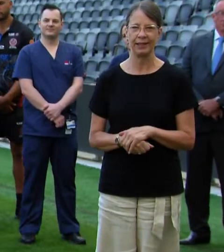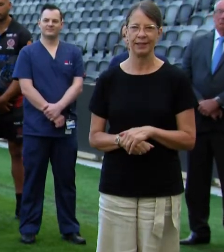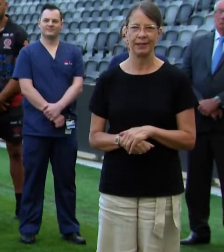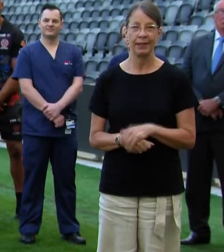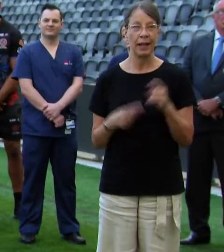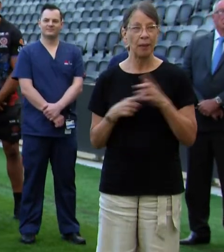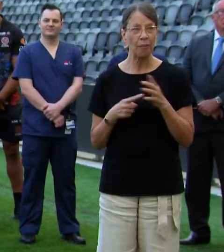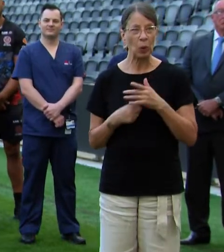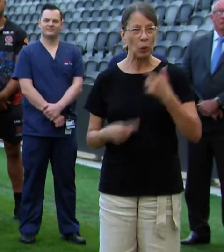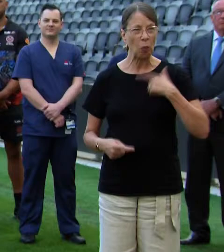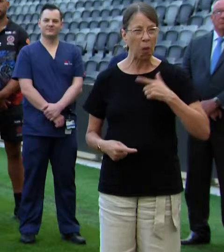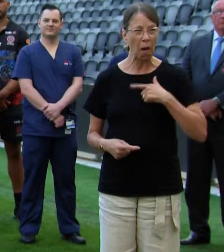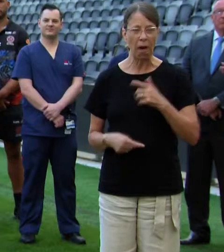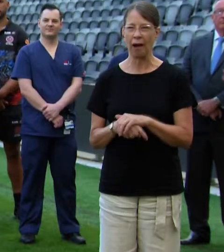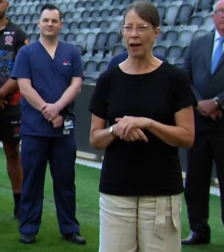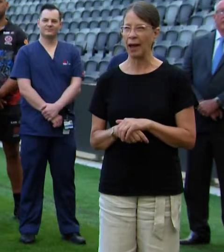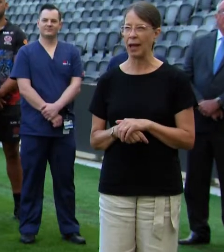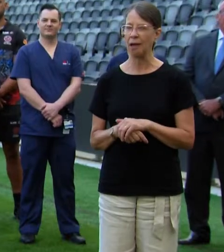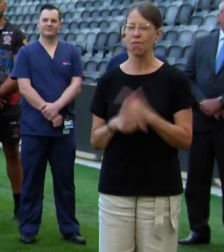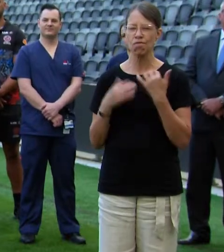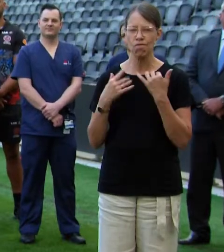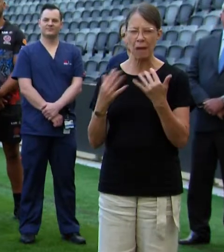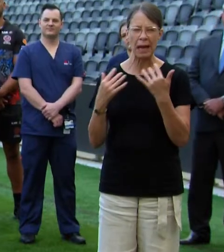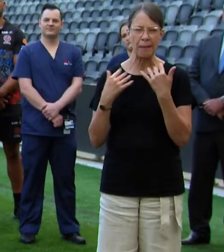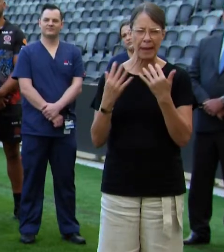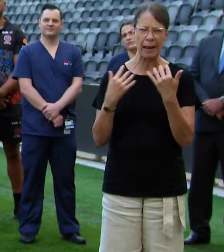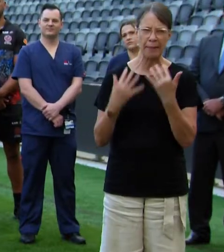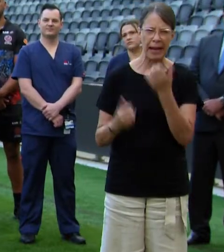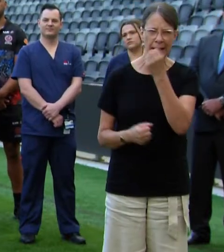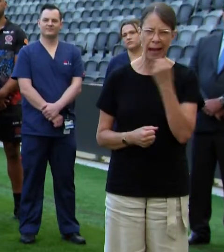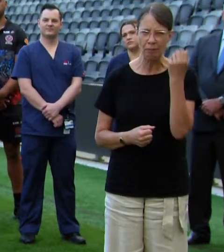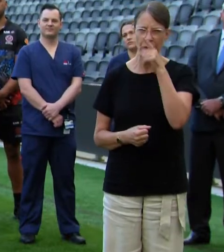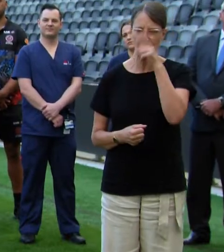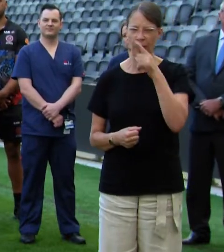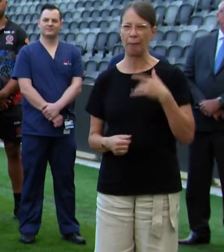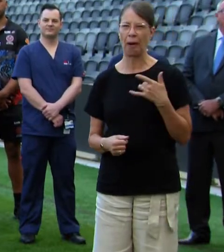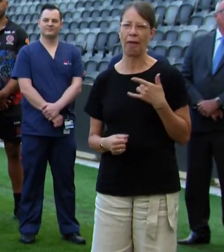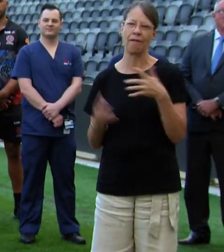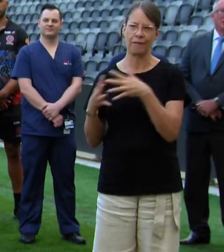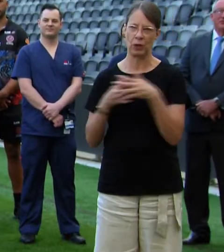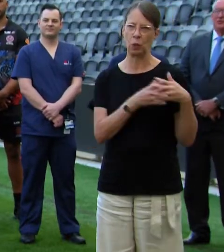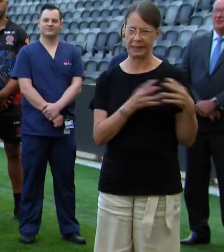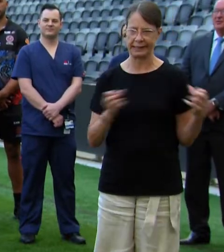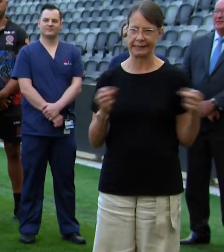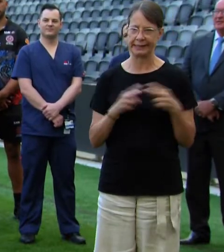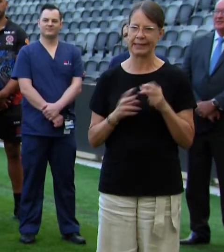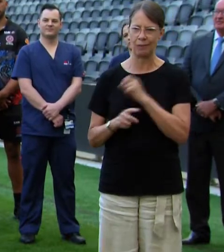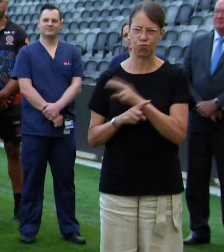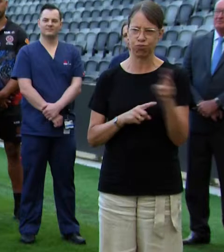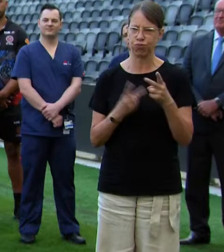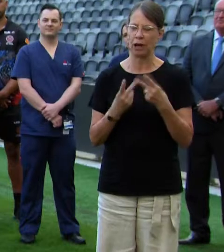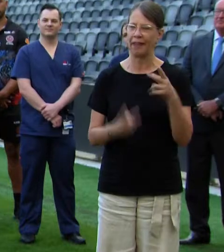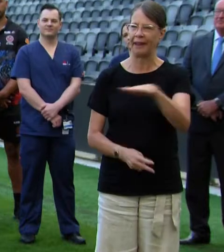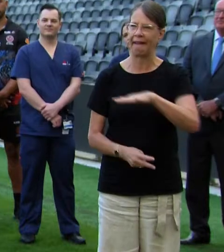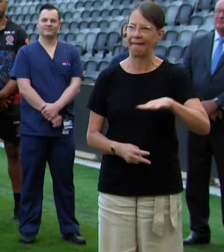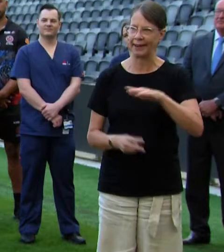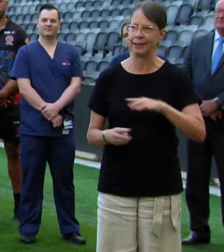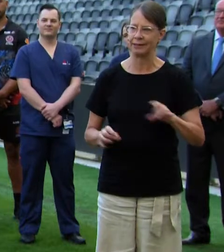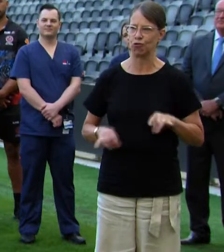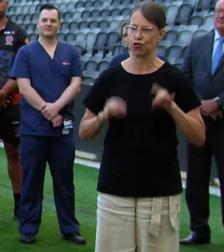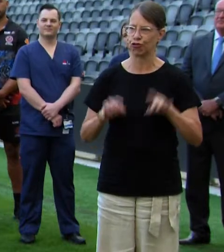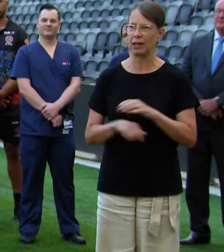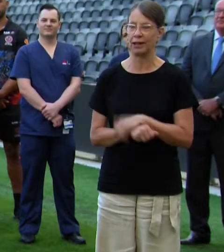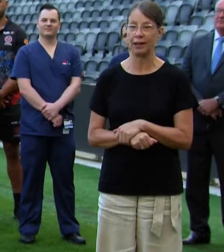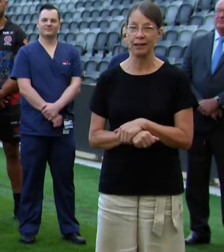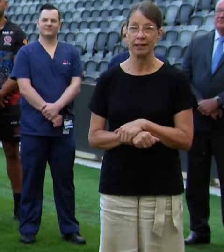Sydney is the home to more Aboriginal people than anywhere else in Australia. And of course, because of that, a lot of Aboriginal people will be attending